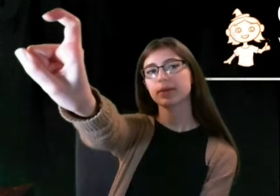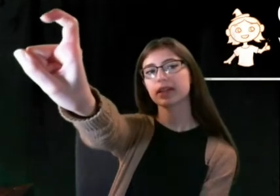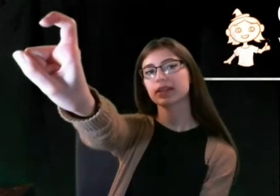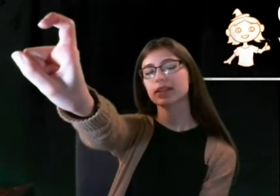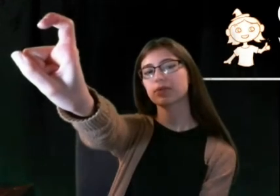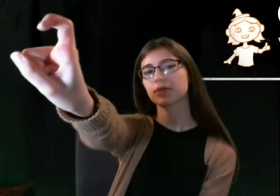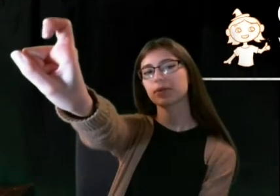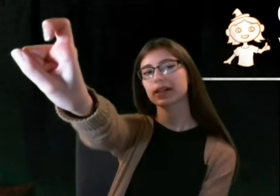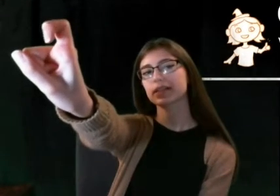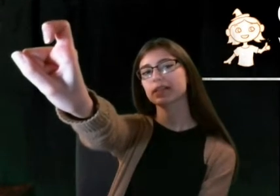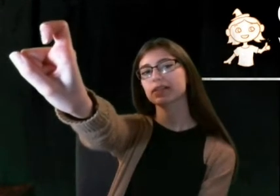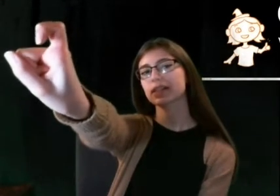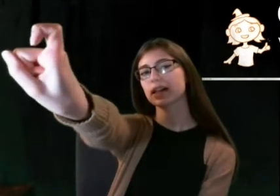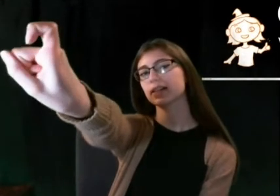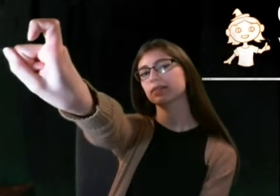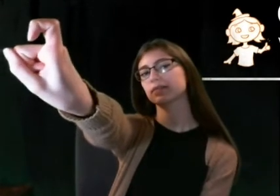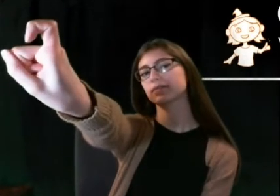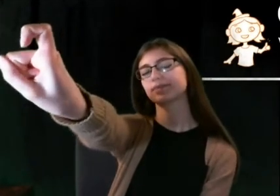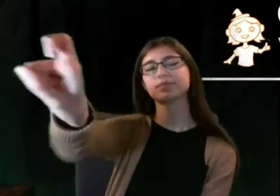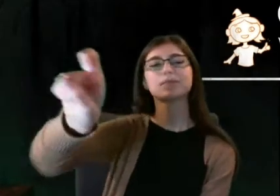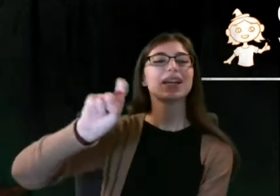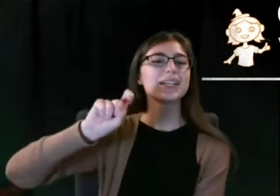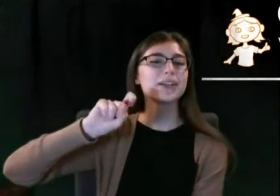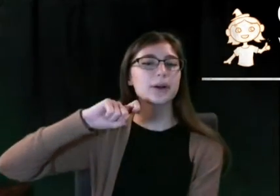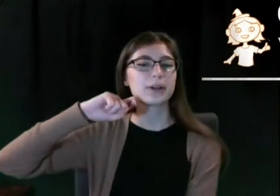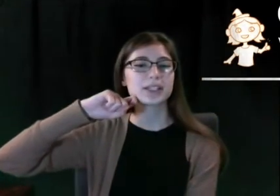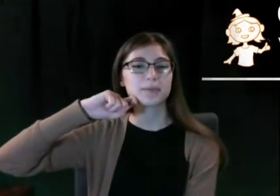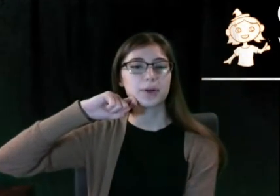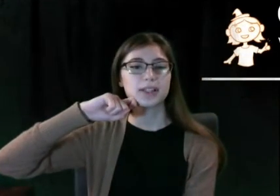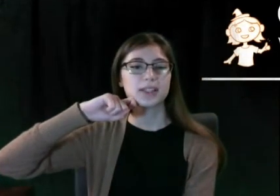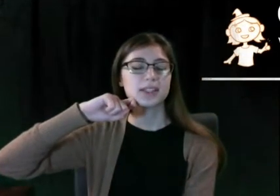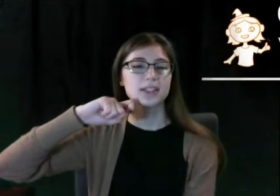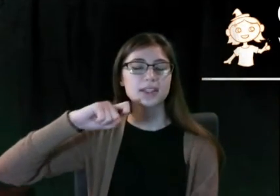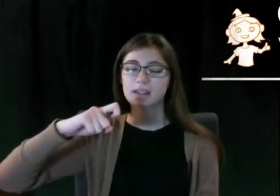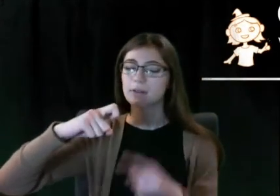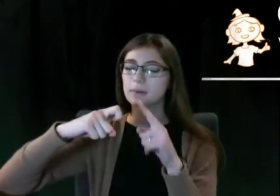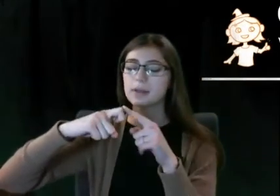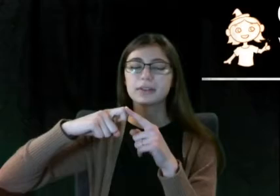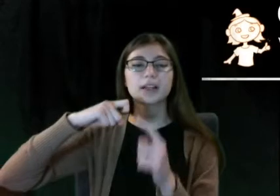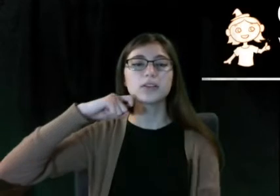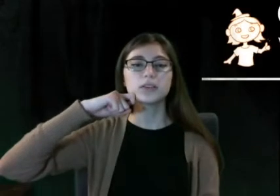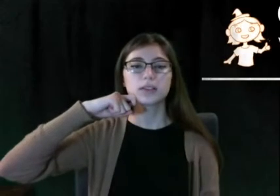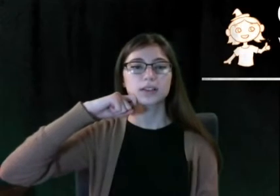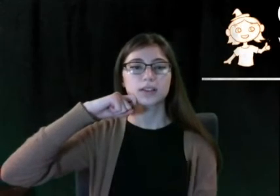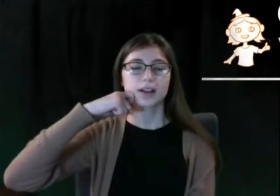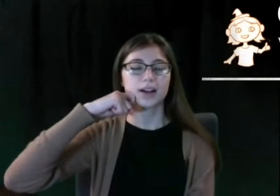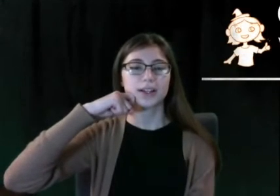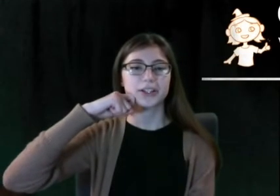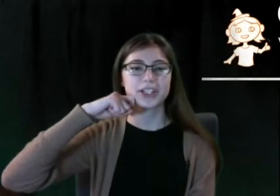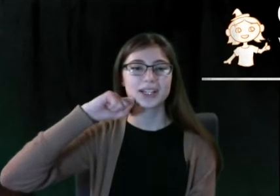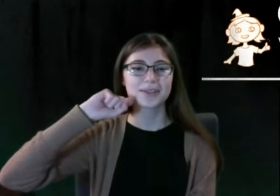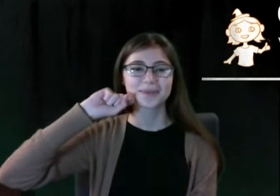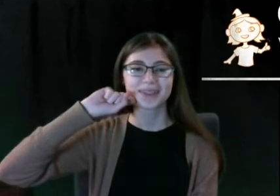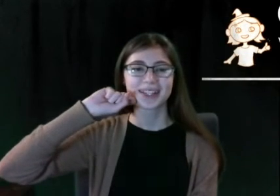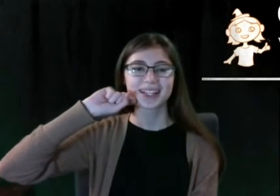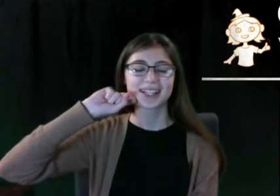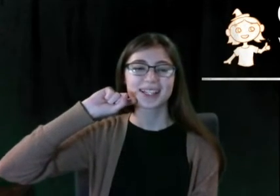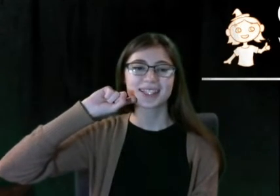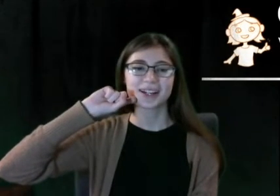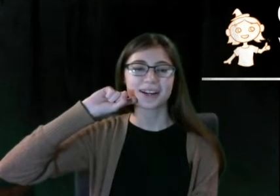it's a normal X, a little tight. You are going to put your middle knuckle on your cheek, start it palm